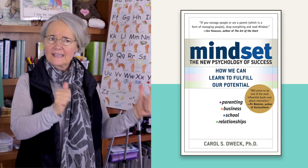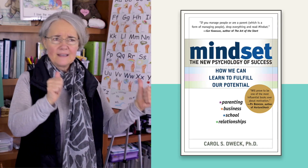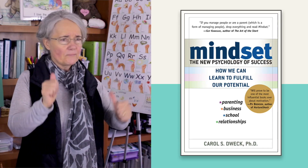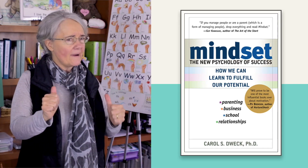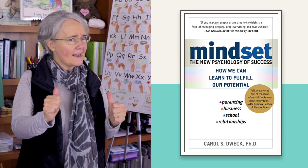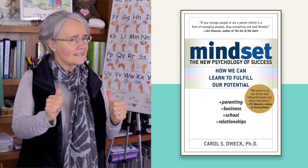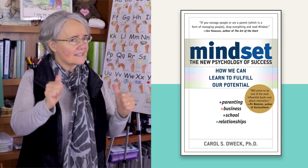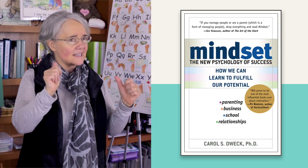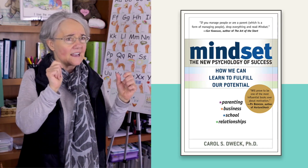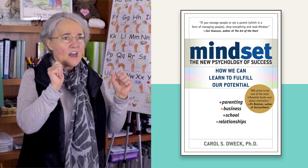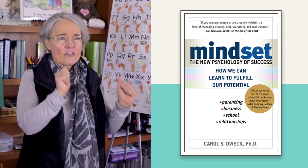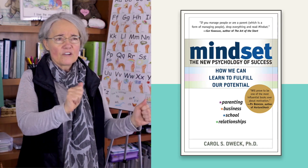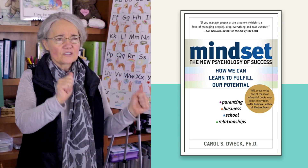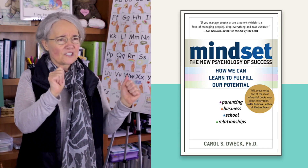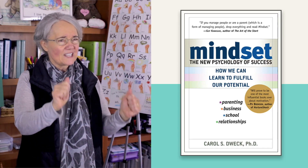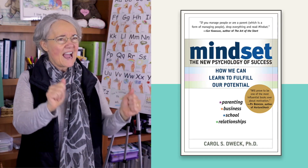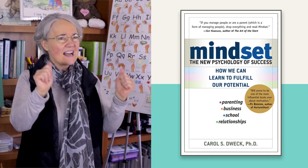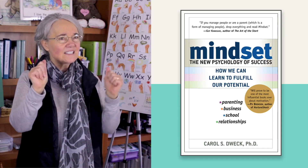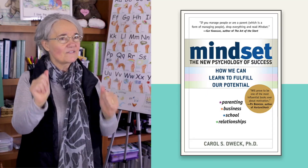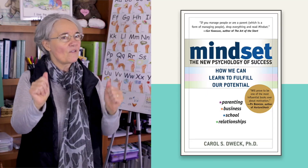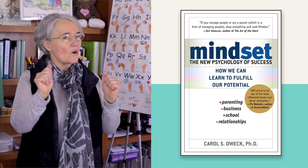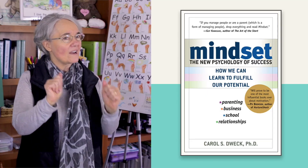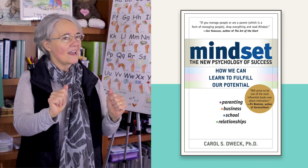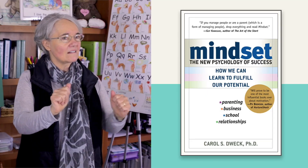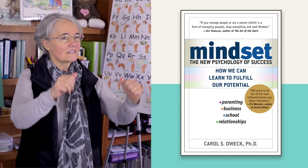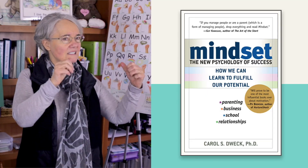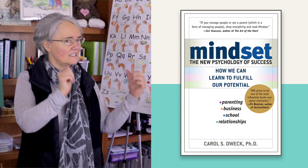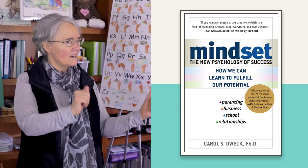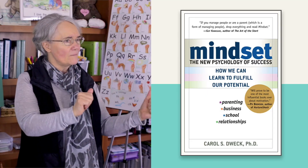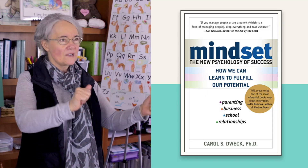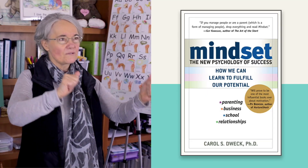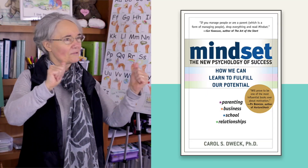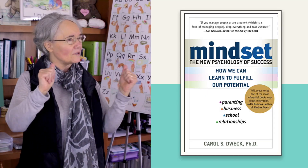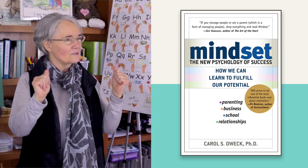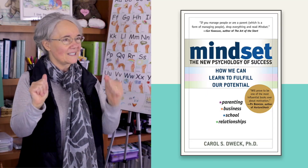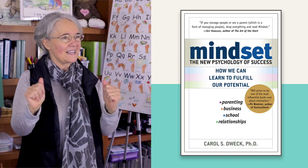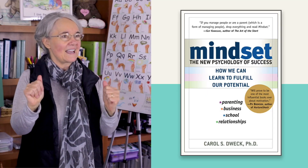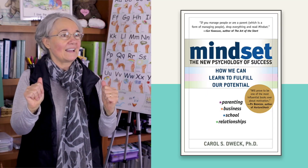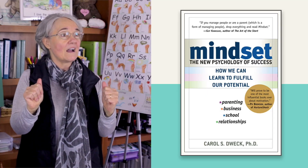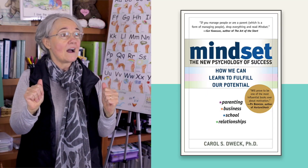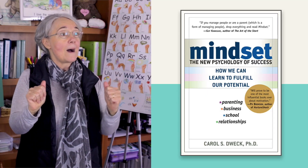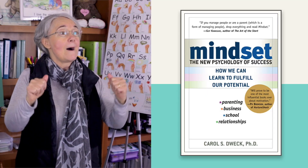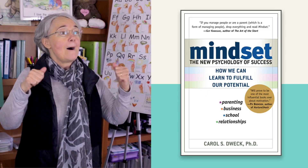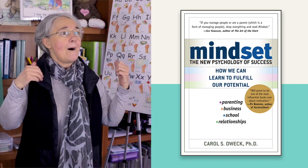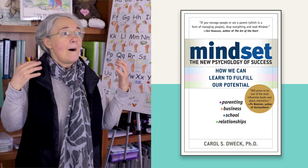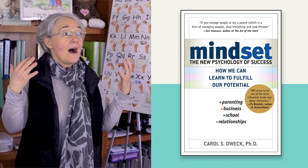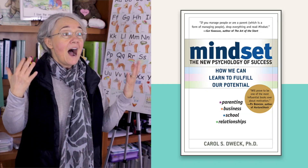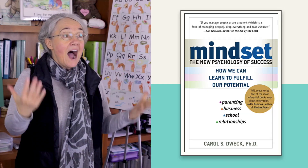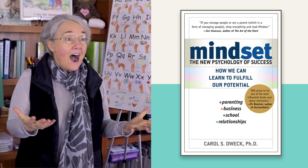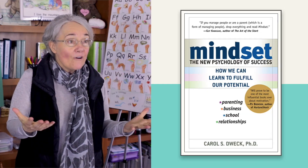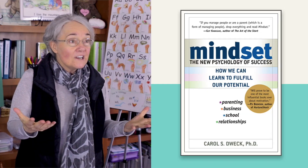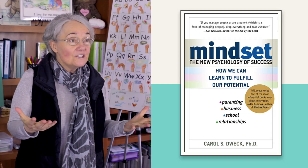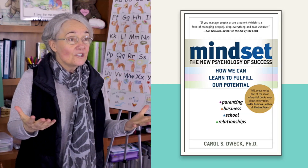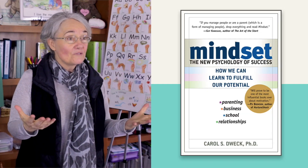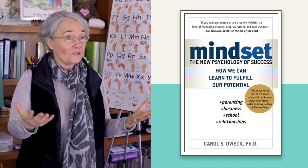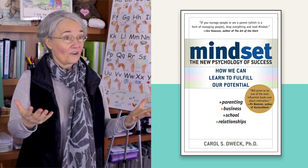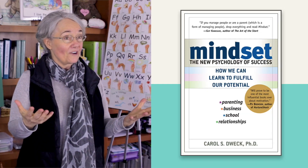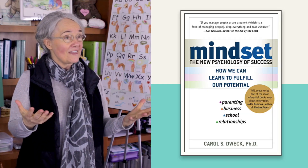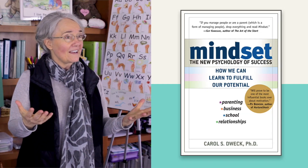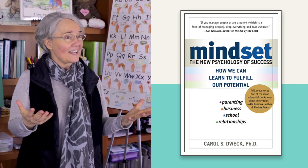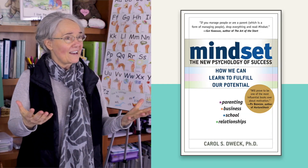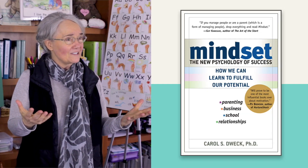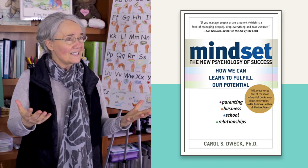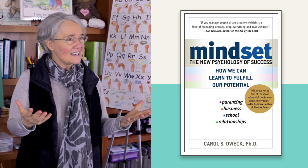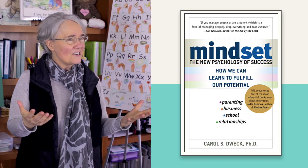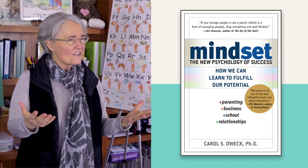sound. Keep practicing those last 4 letters, W through Z. How did you